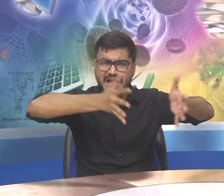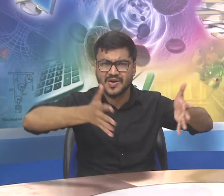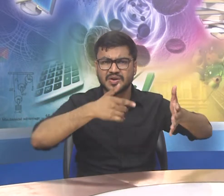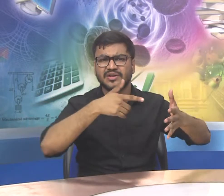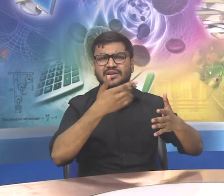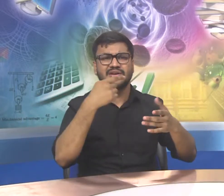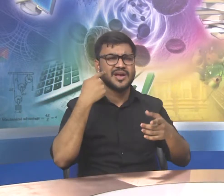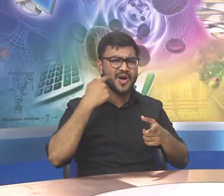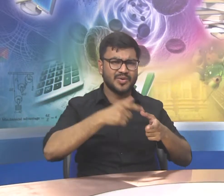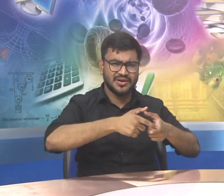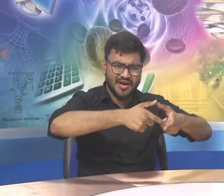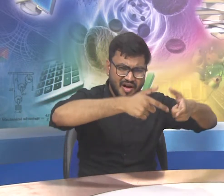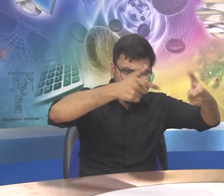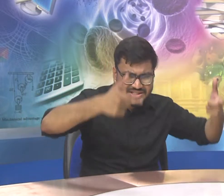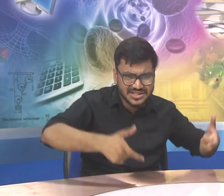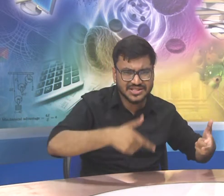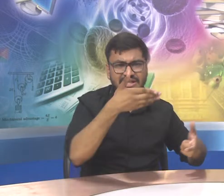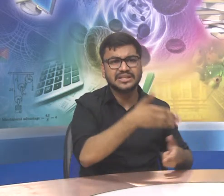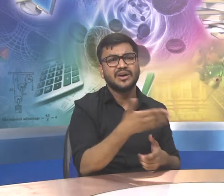Next is current deposit account.